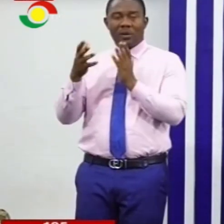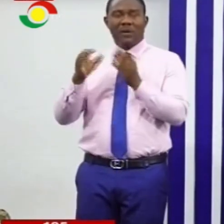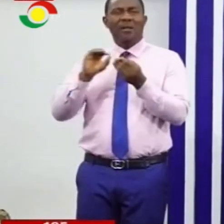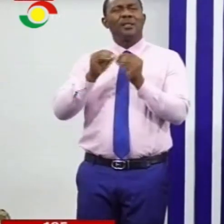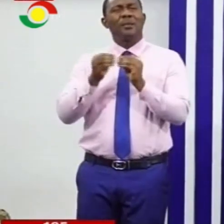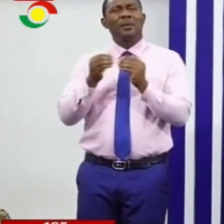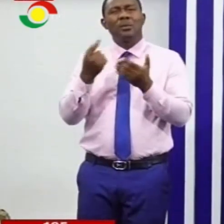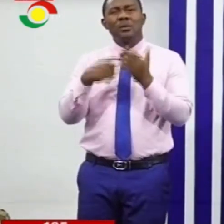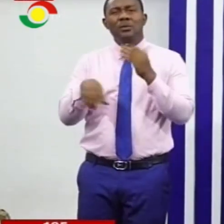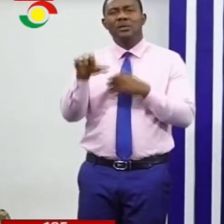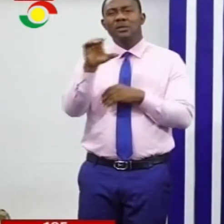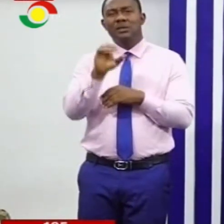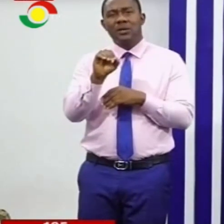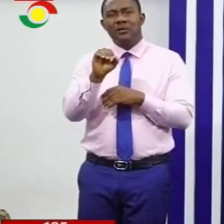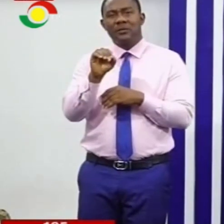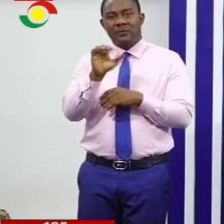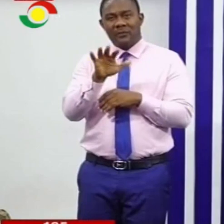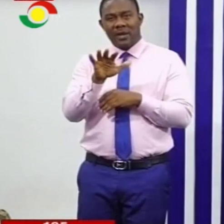that interface is